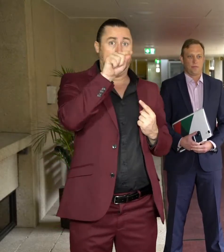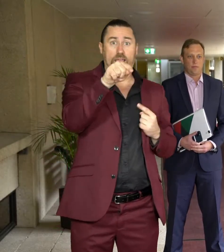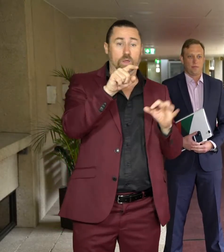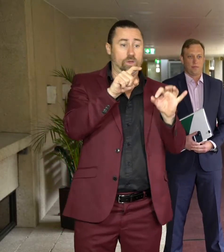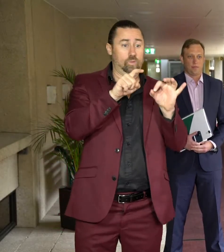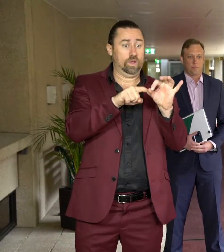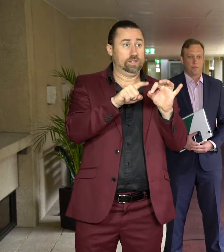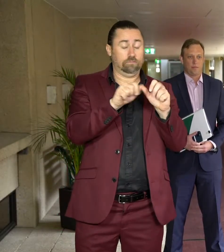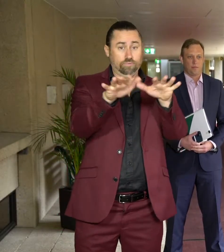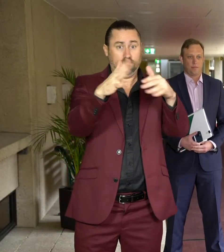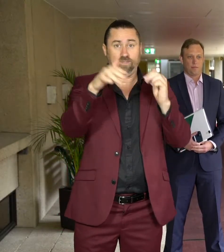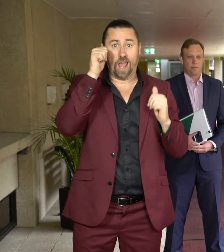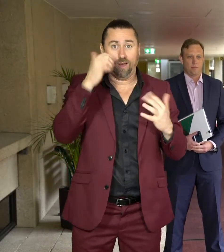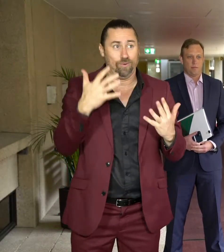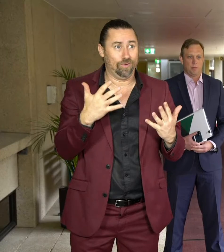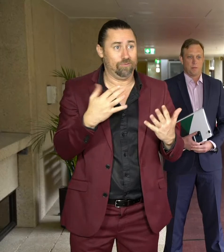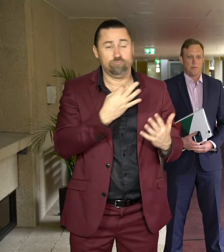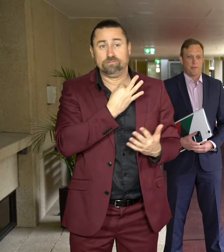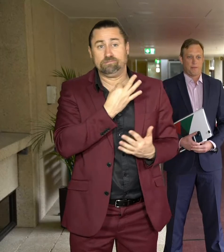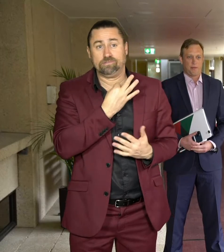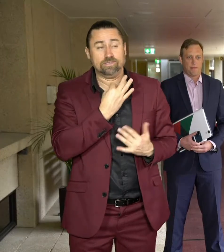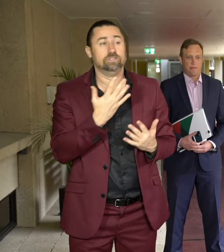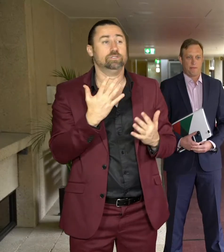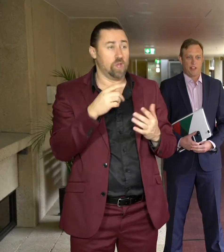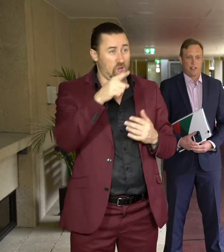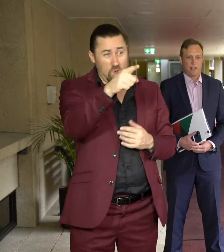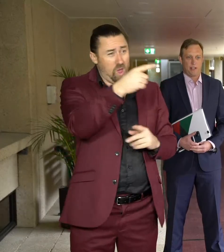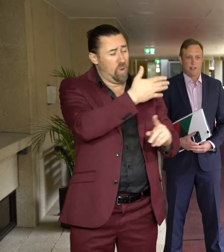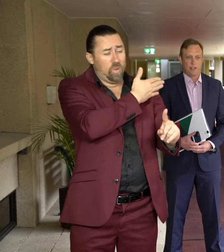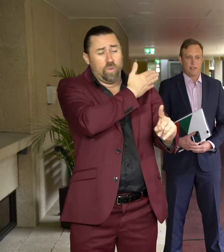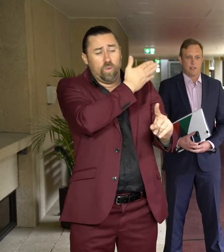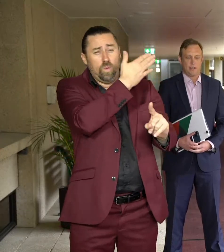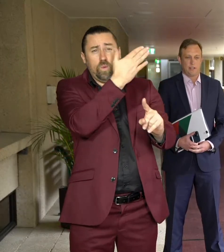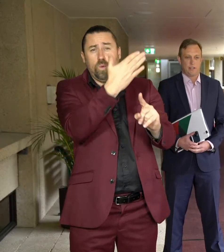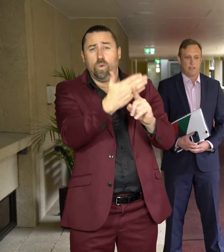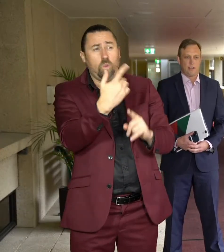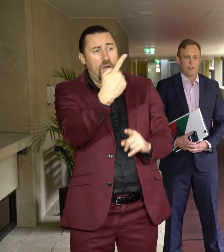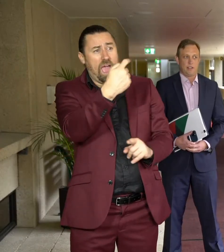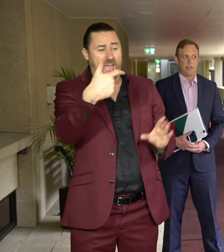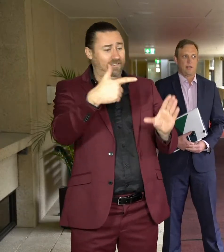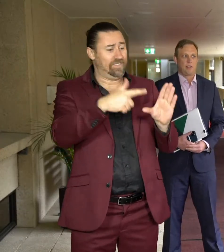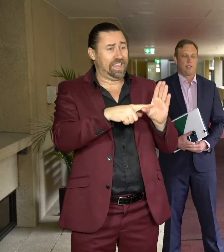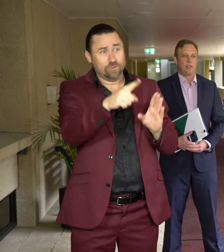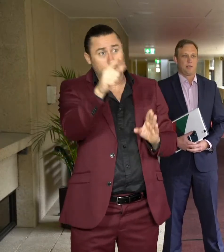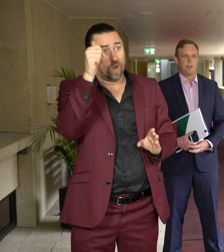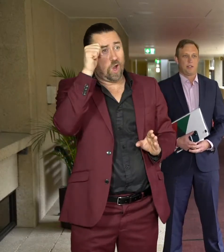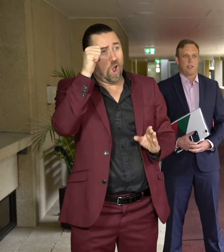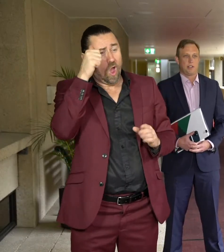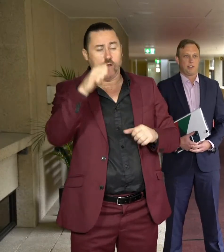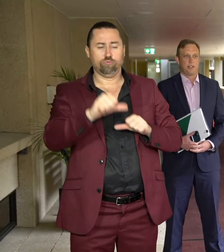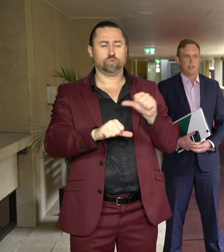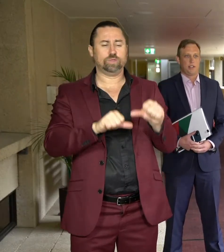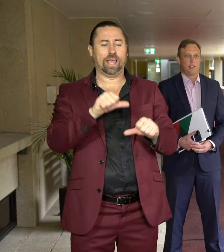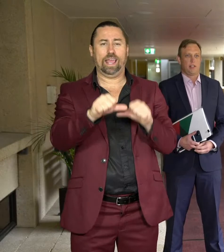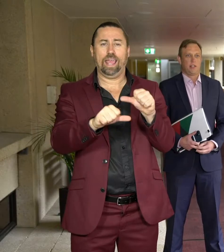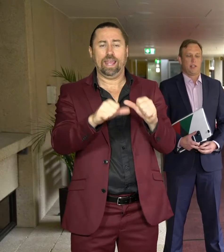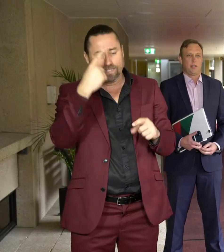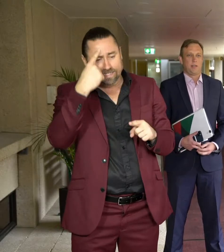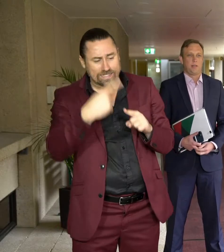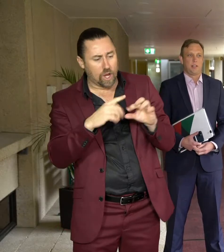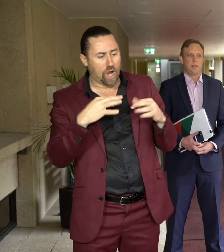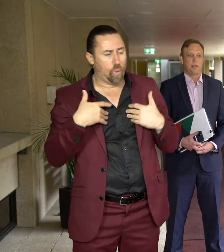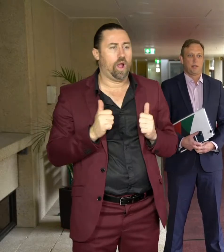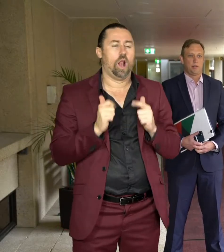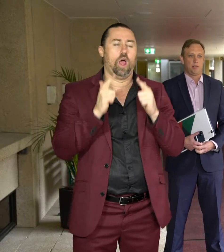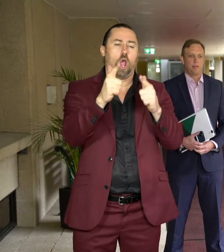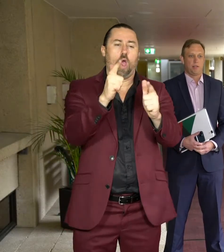as Queenslanders have been doing for now the last 18 months, any symptoms at all, immediately come forward and get tested